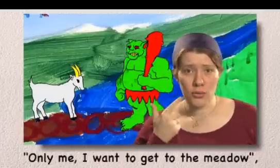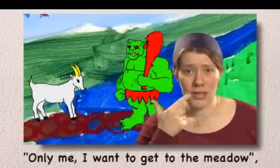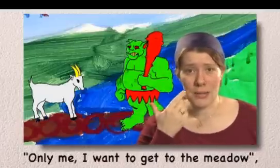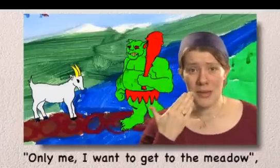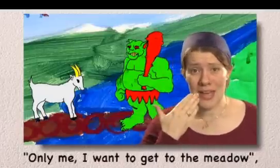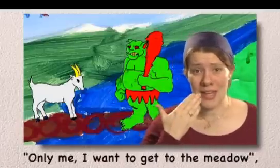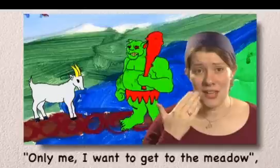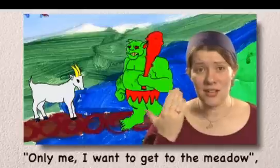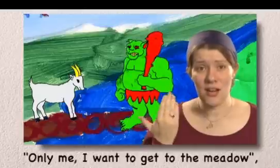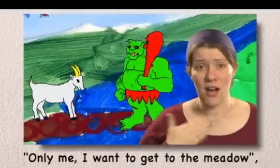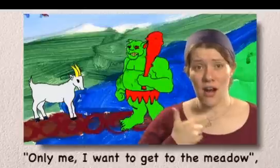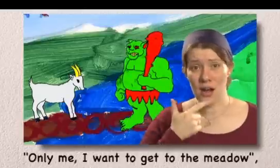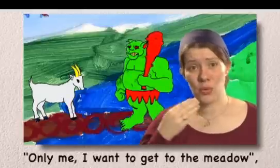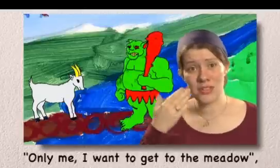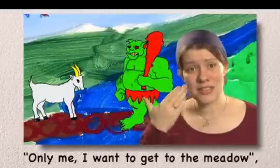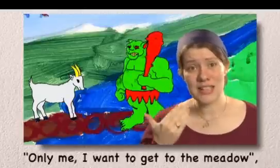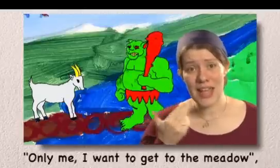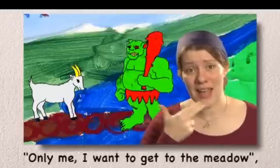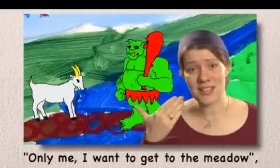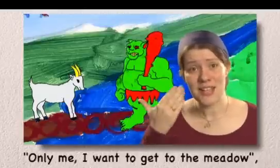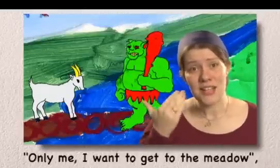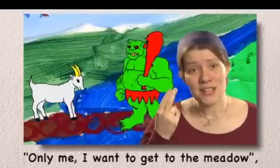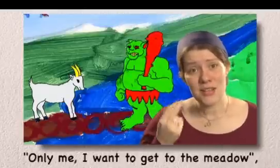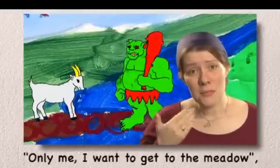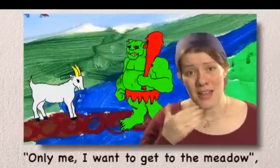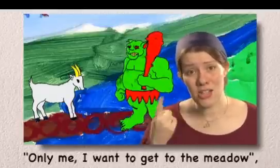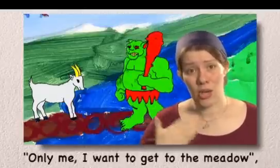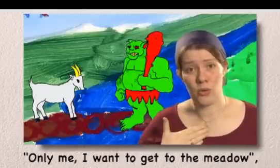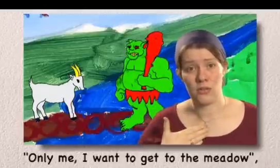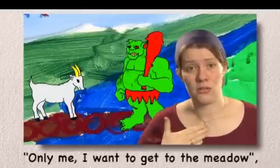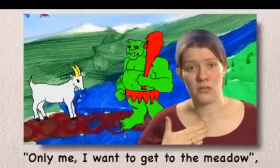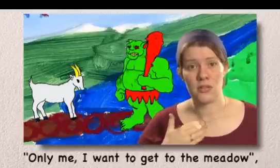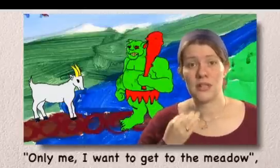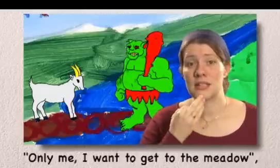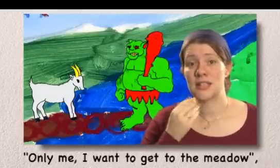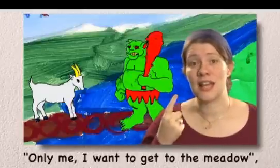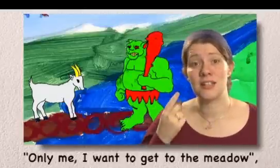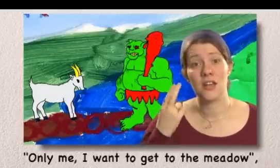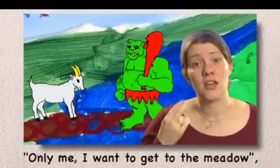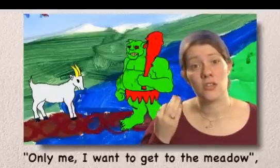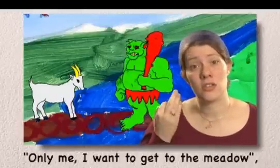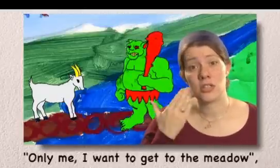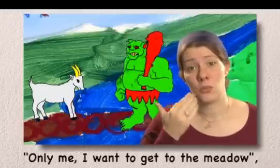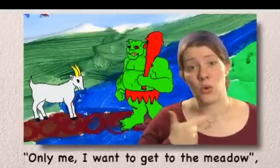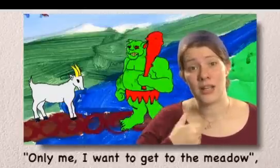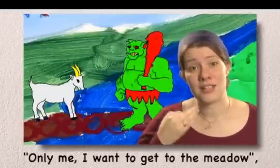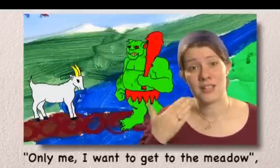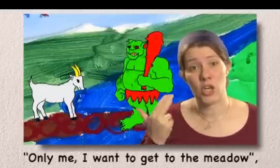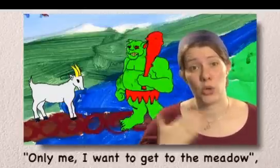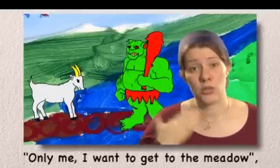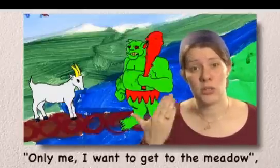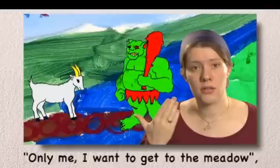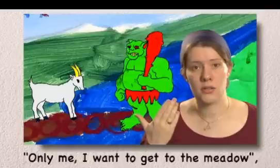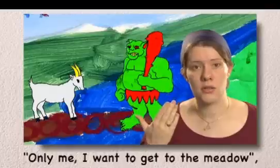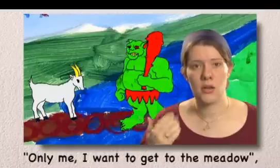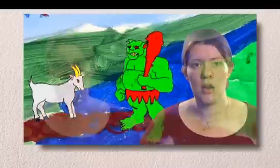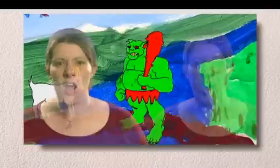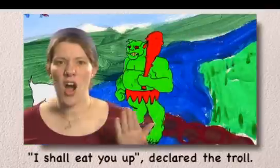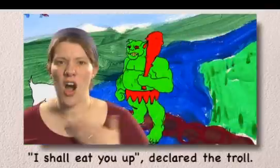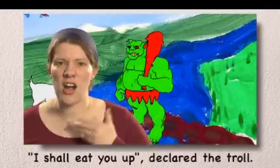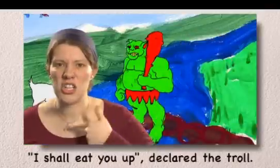Only me, I want to get to the meadow, said the smallest goat.